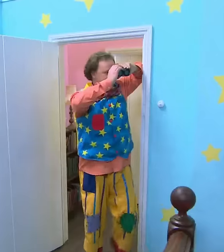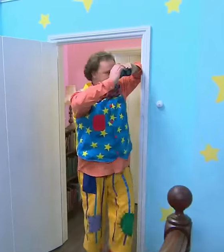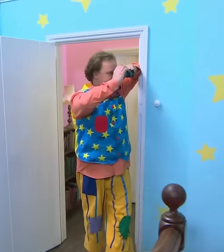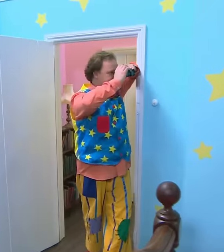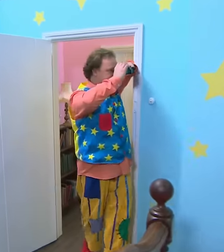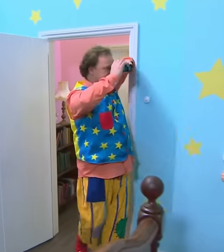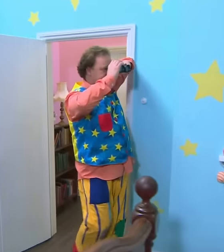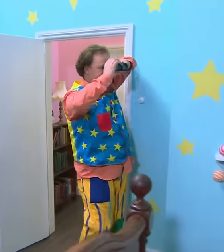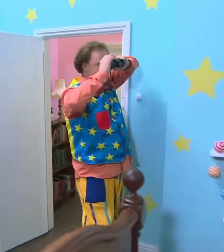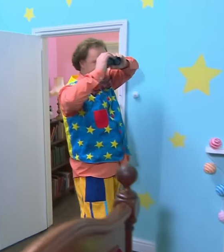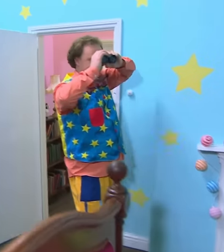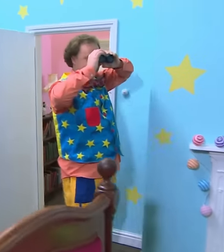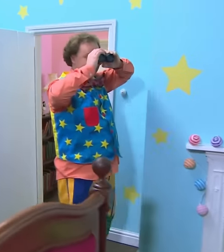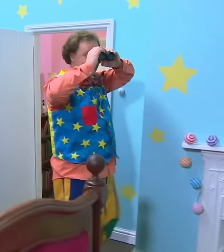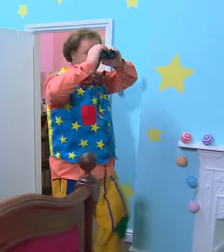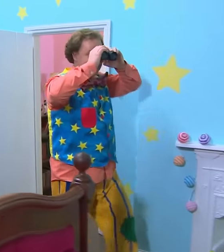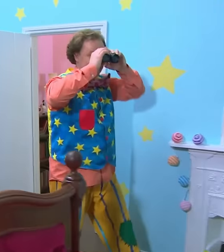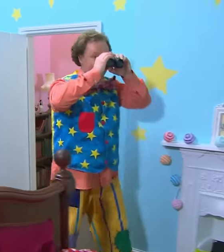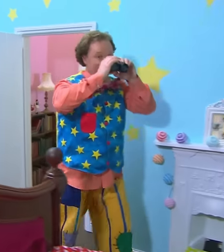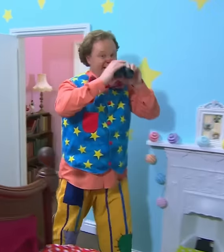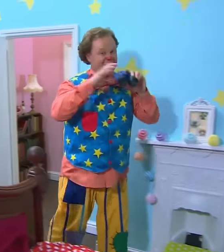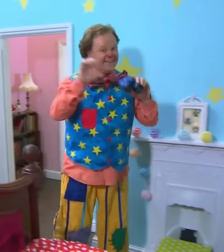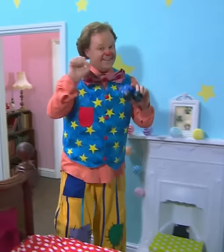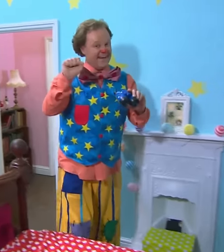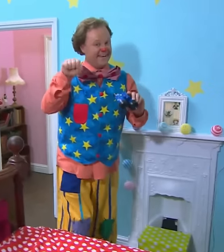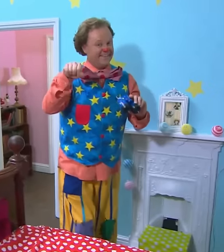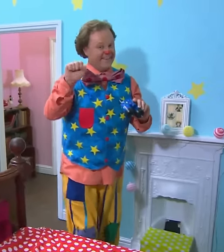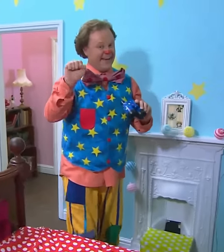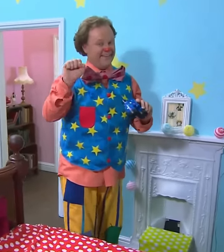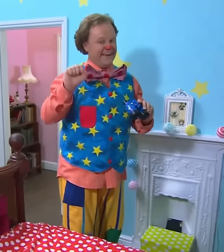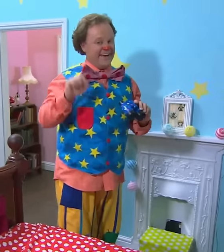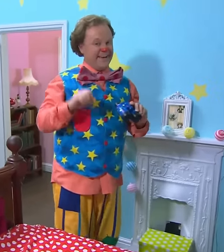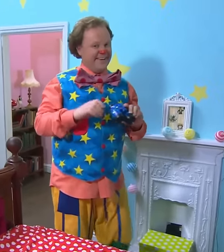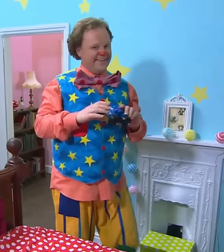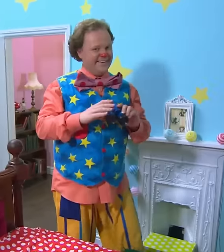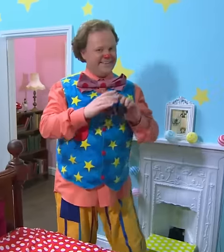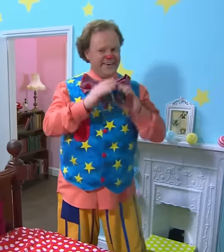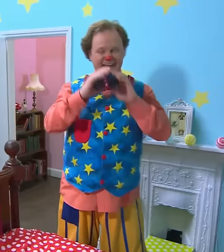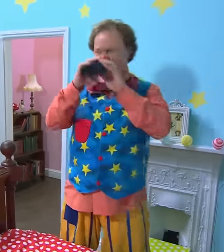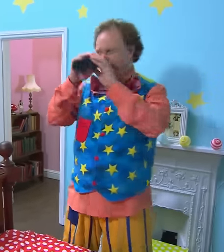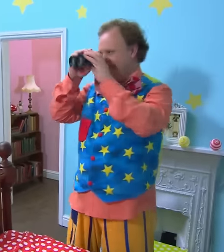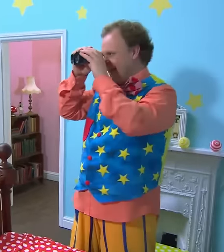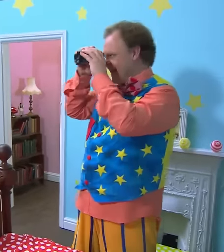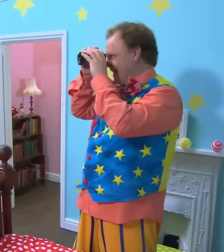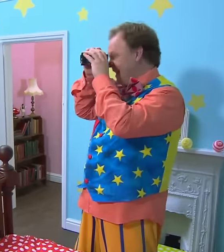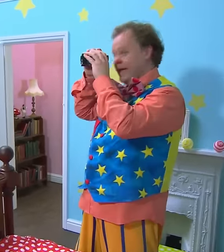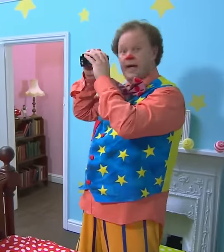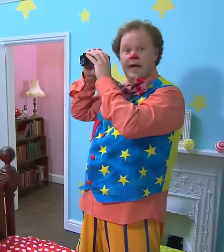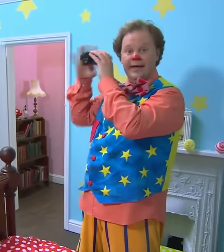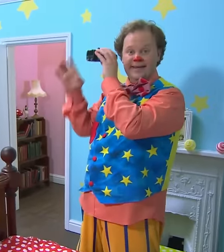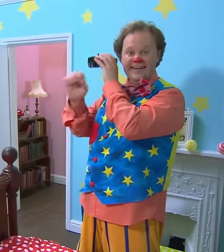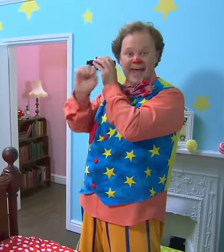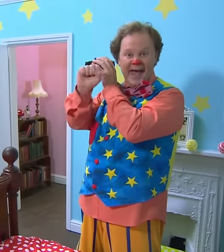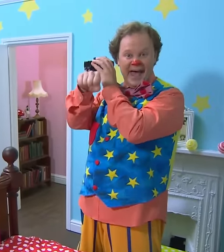There's no bear in here, Mr. Tumble. Yes, there is. Are you sure?